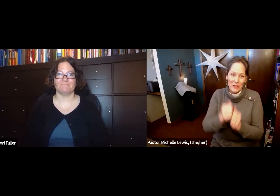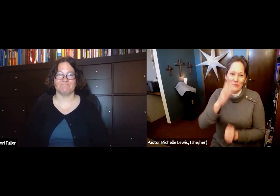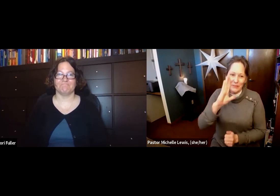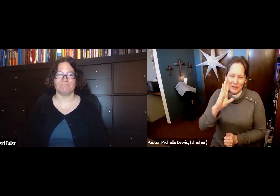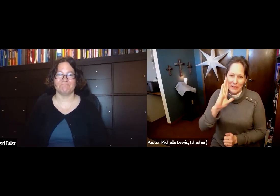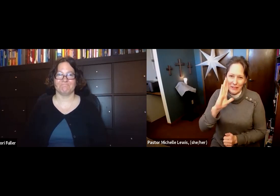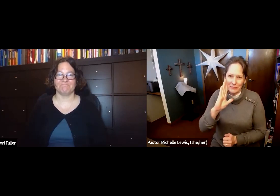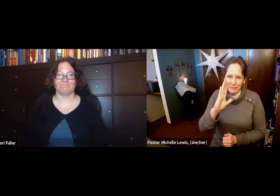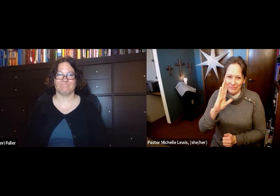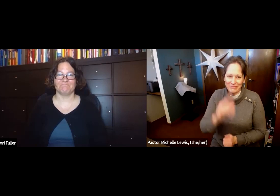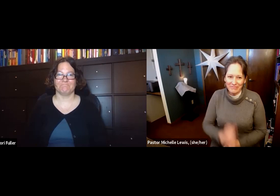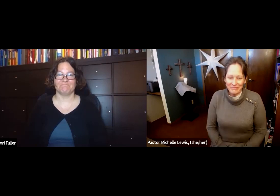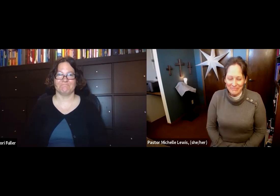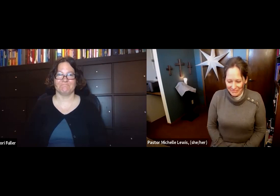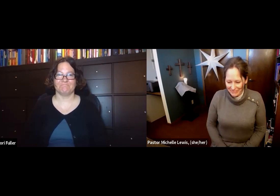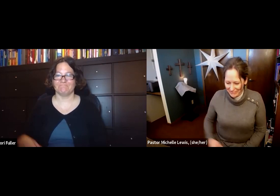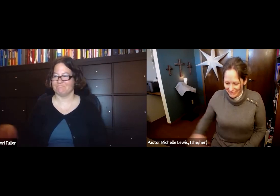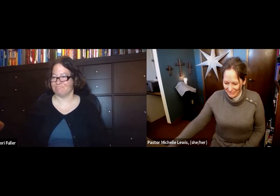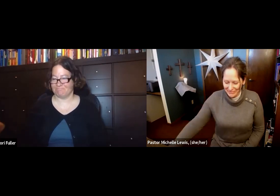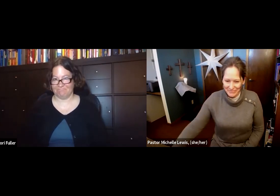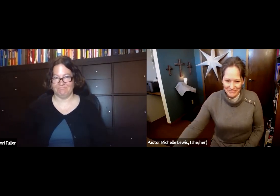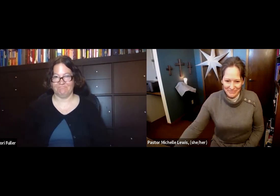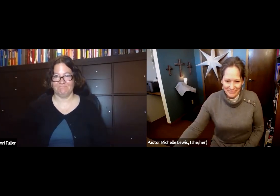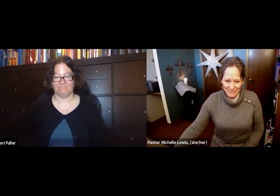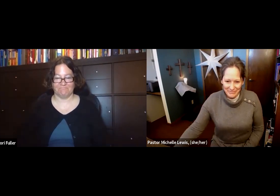that we have peace with God.